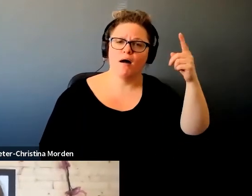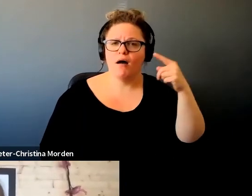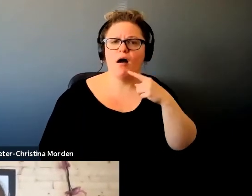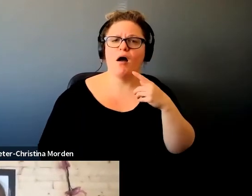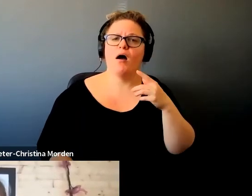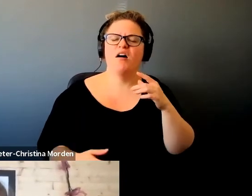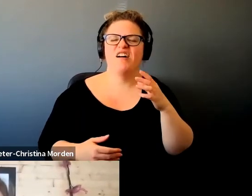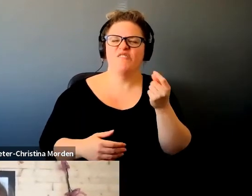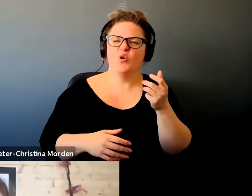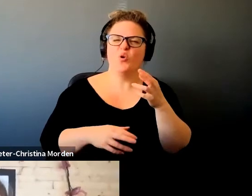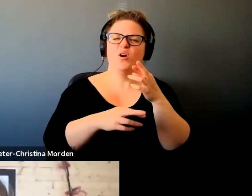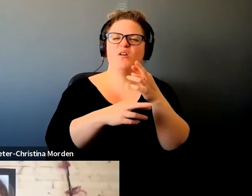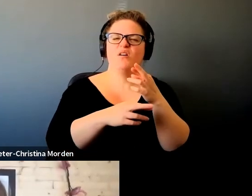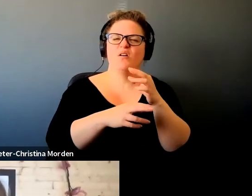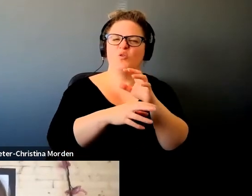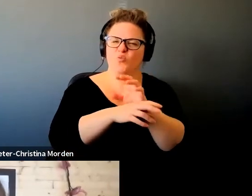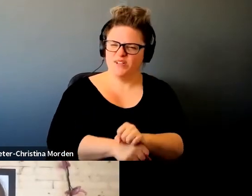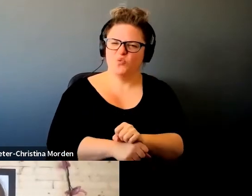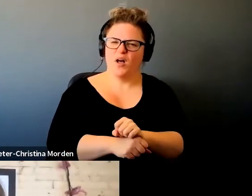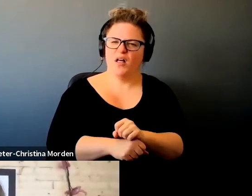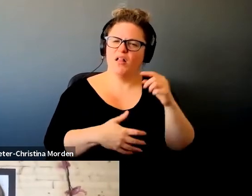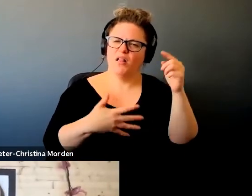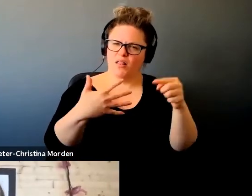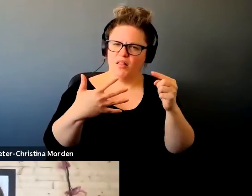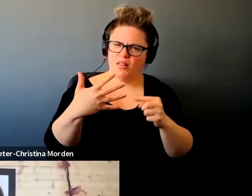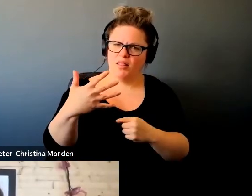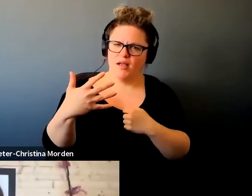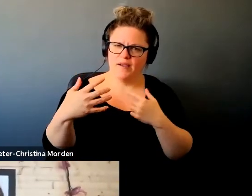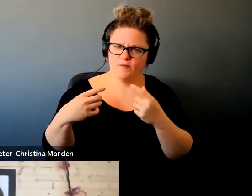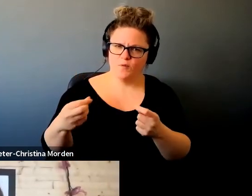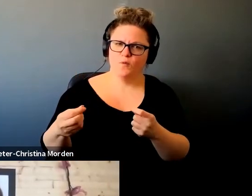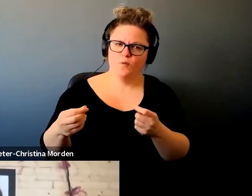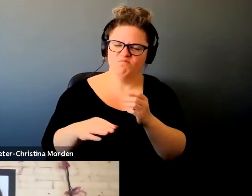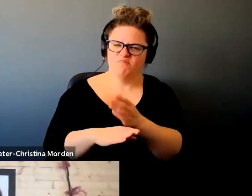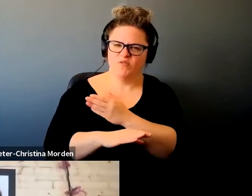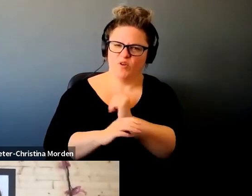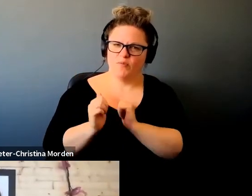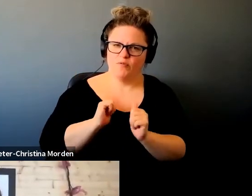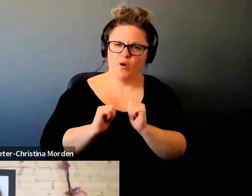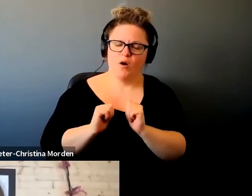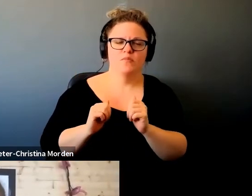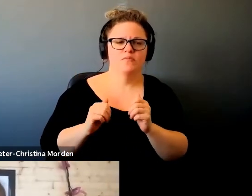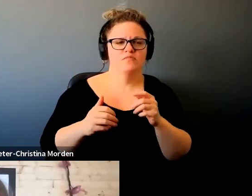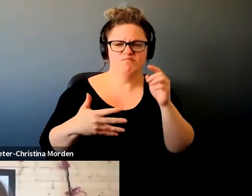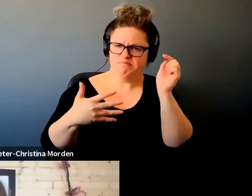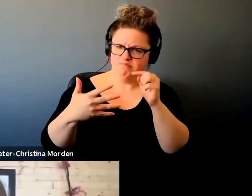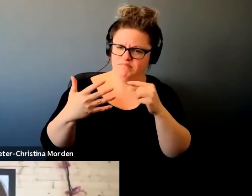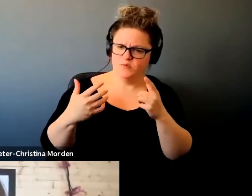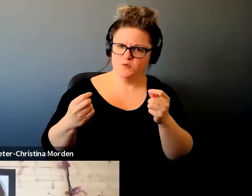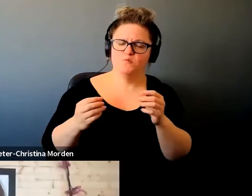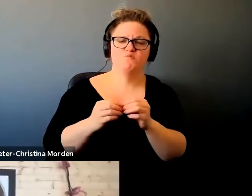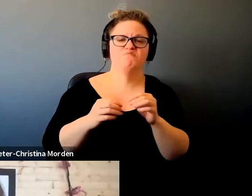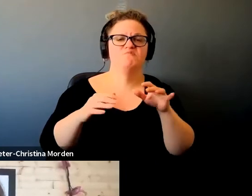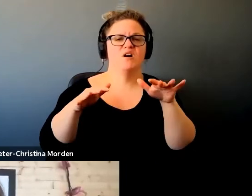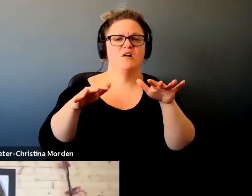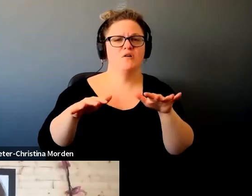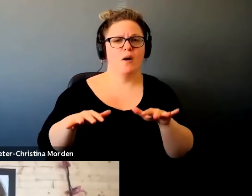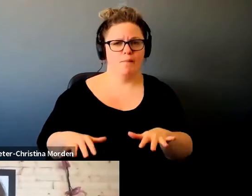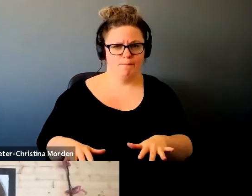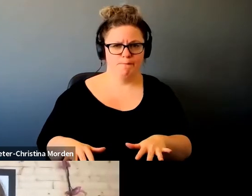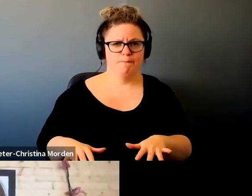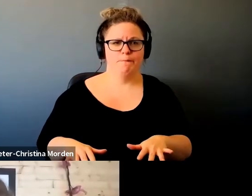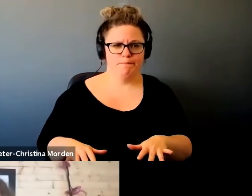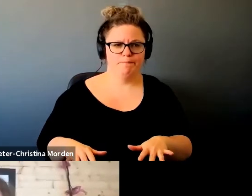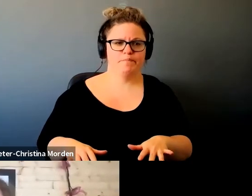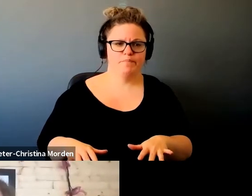that ritual and I'm waiting for it to start, it's calm. And then when it's working on